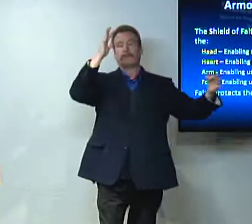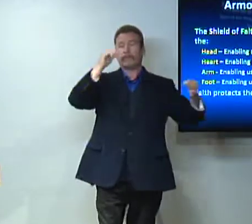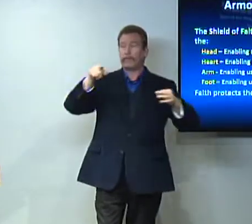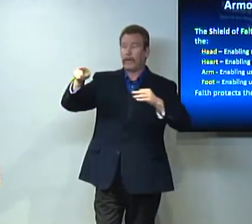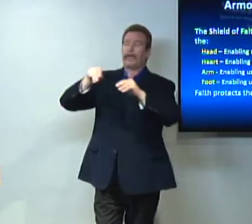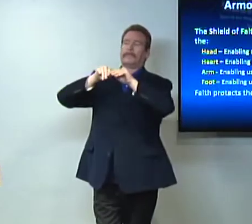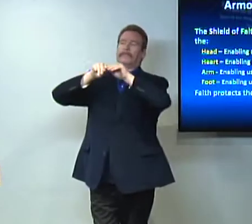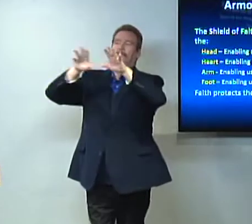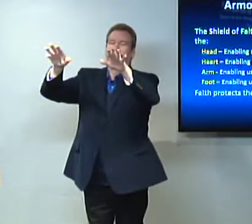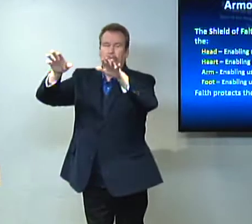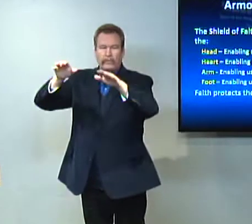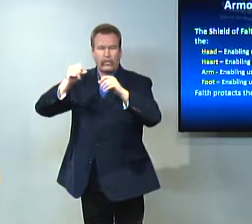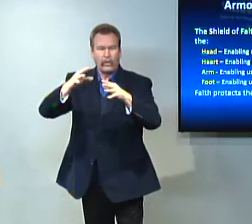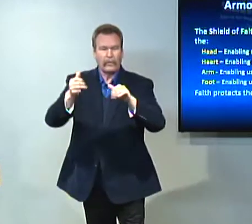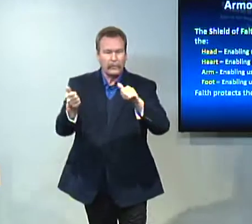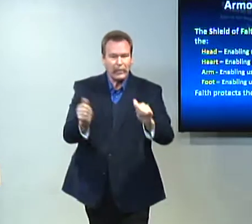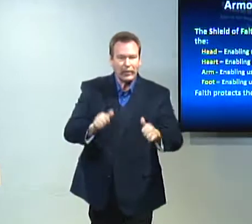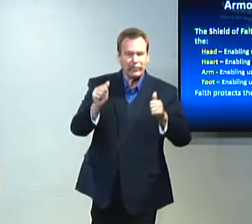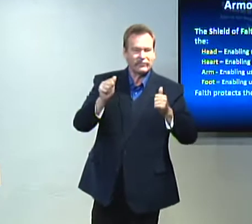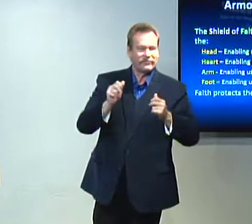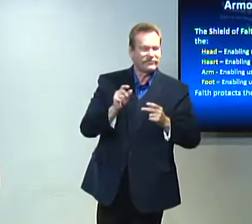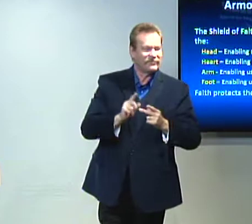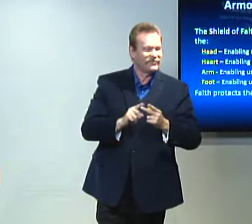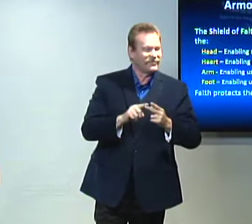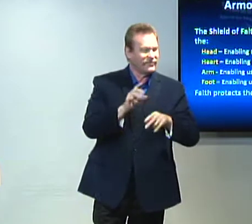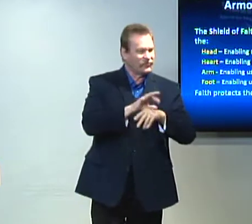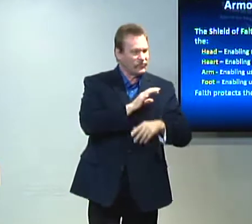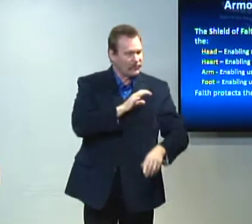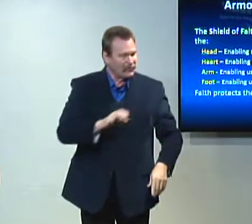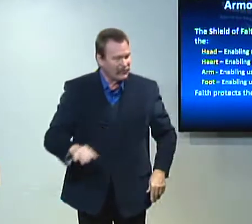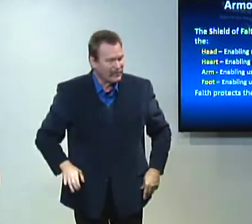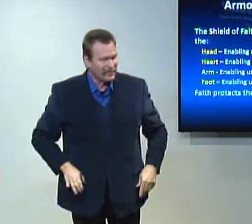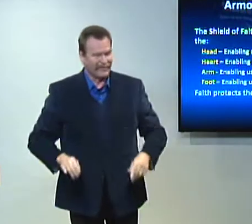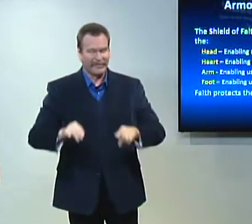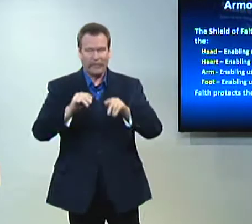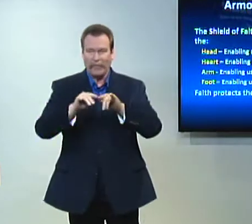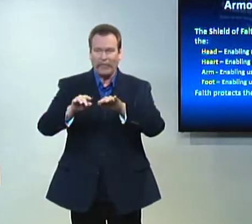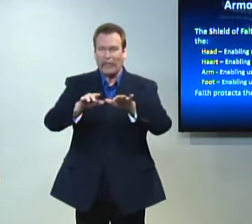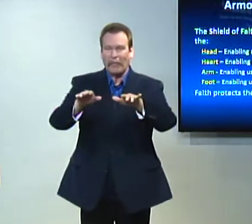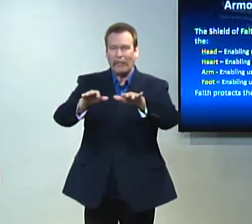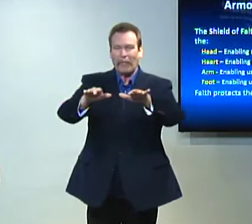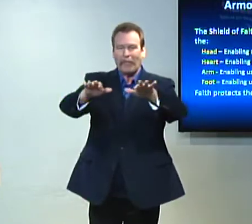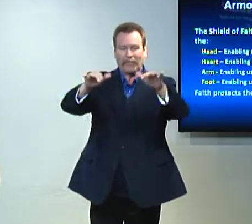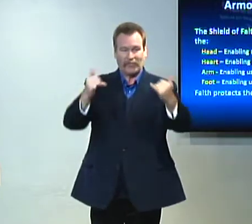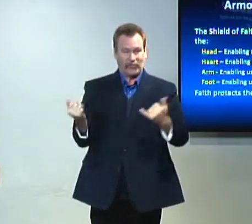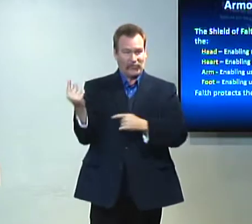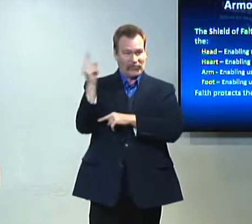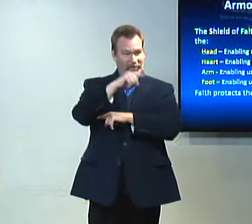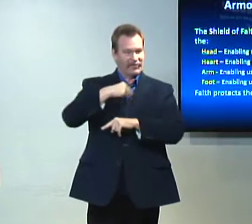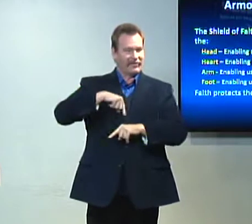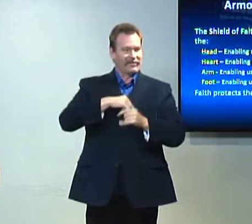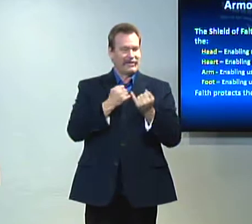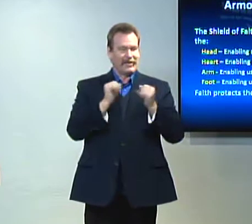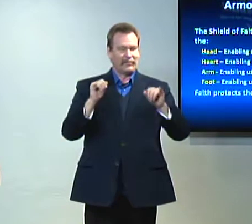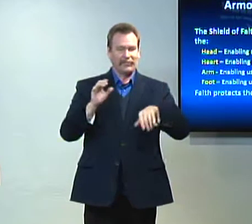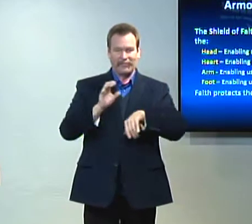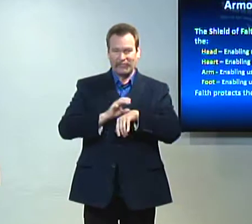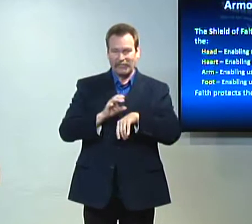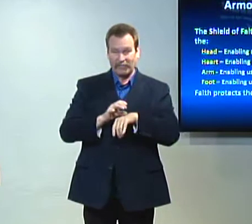came, and when he began to preach and share this. And then pretty soon the Anabaptists started, in different denominations of Christians, and here we